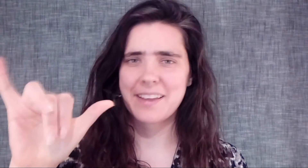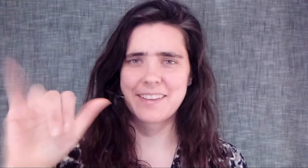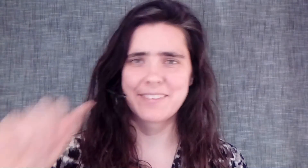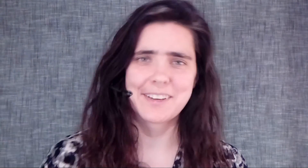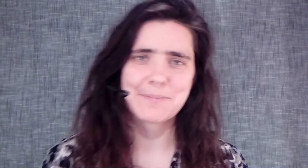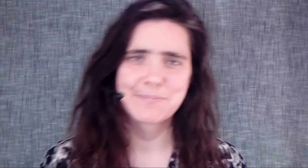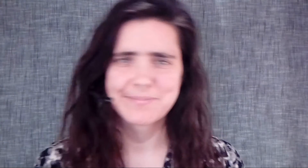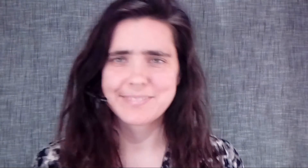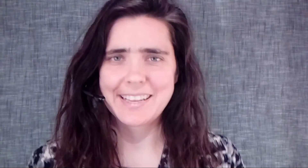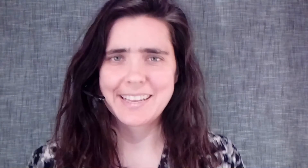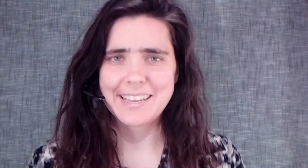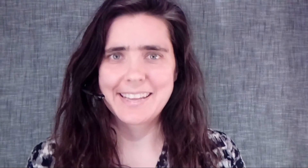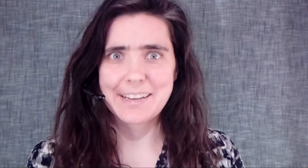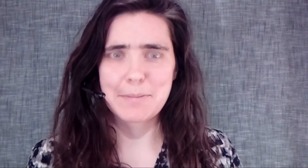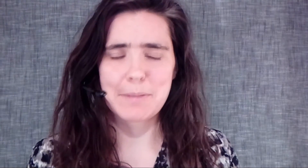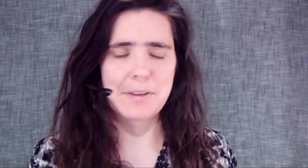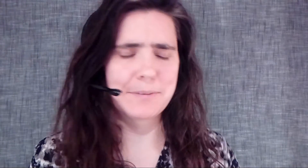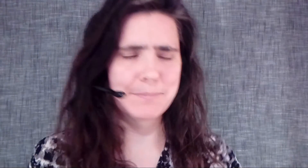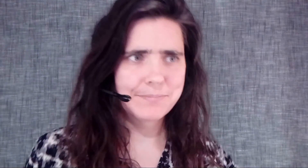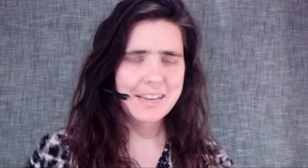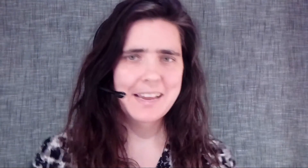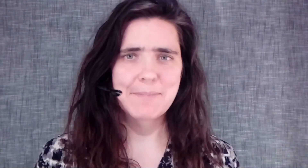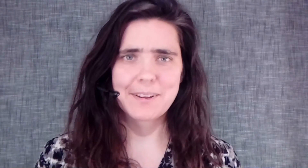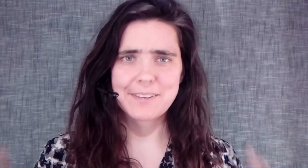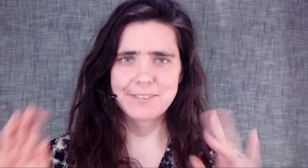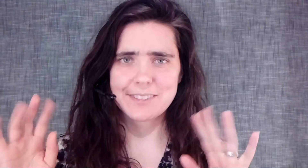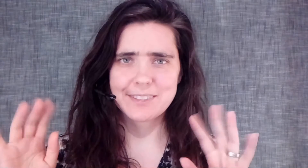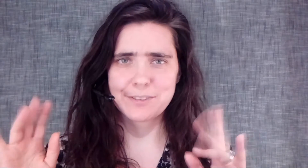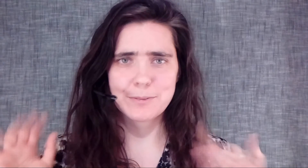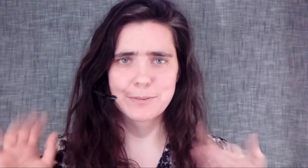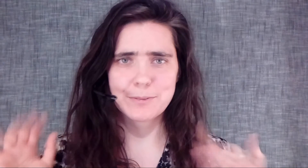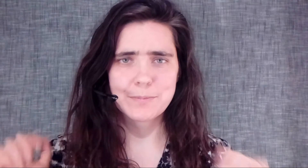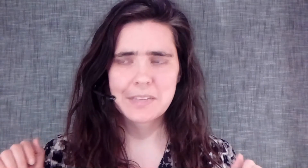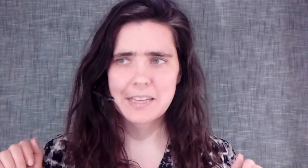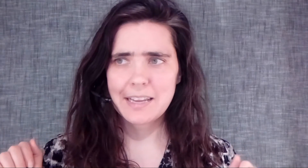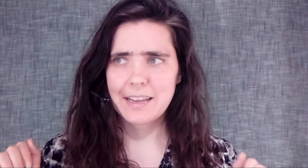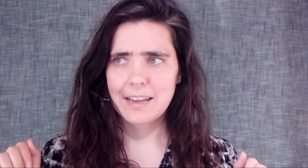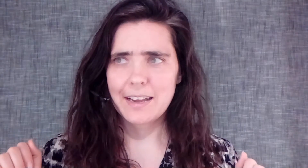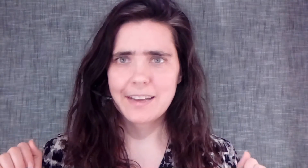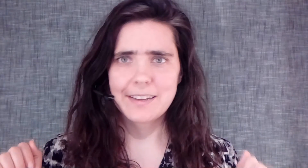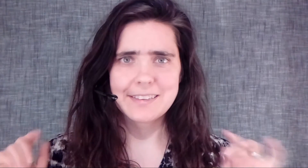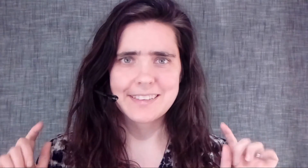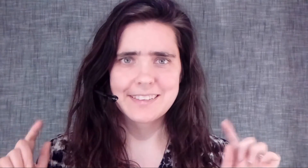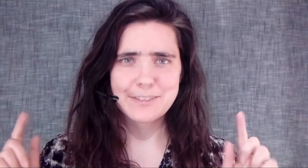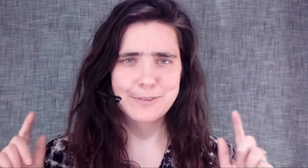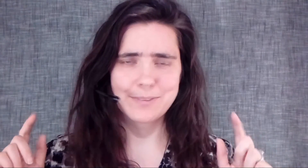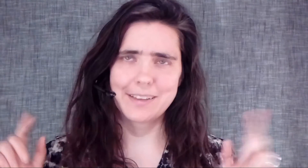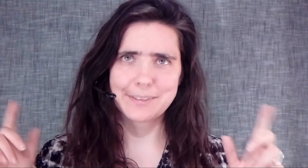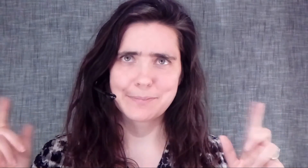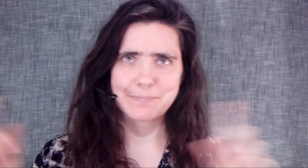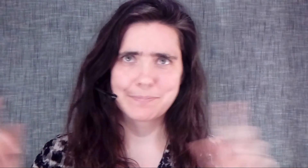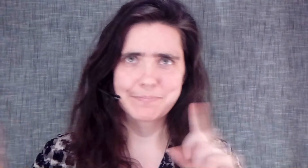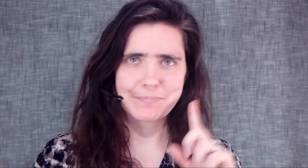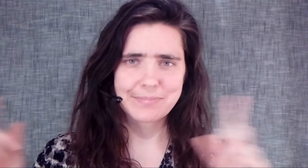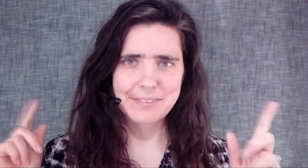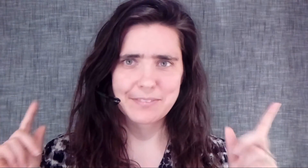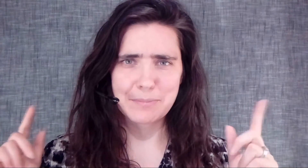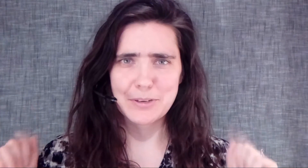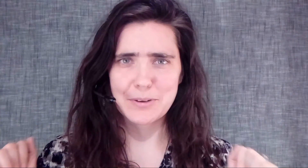Flyby. There we go. Got my P in. I'm not used to. I tend to, like, if I'm